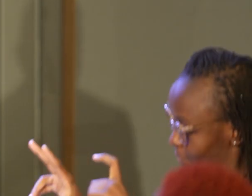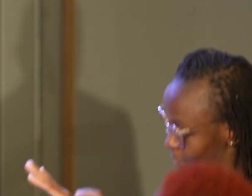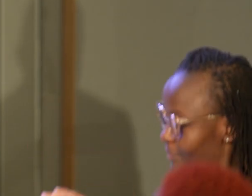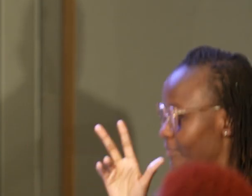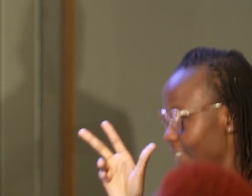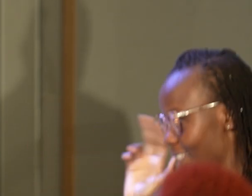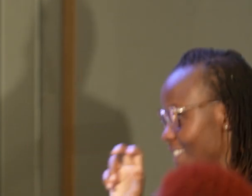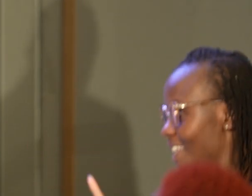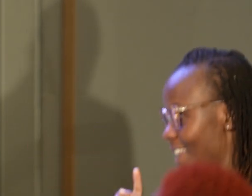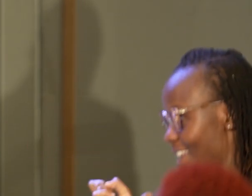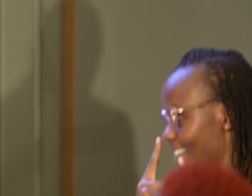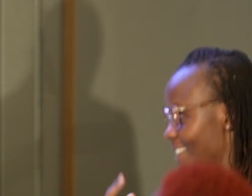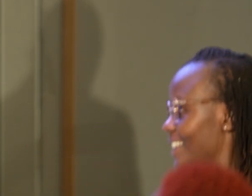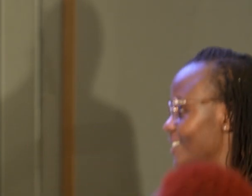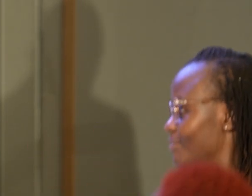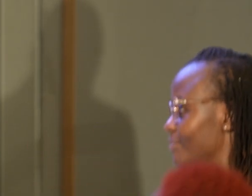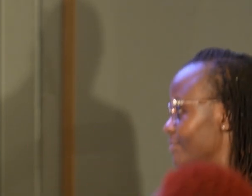Listen and understand.